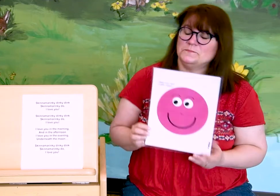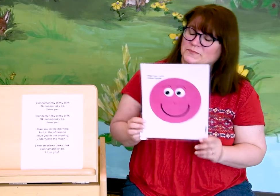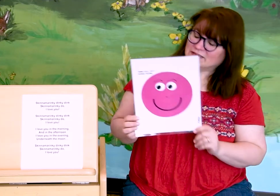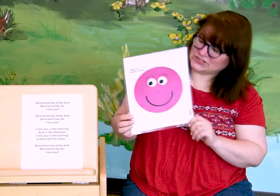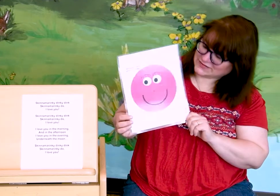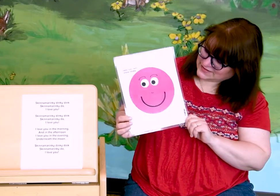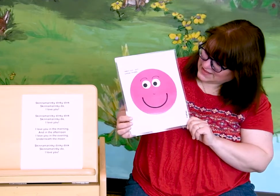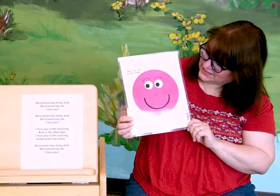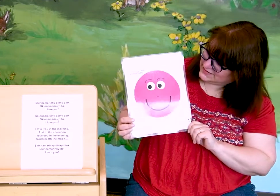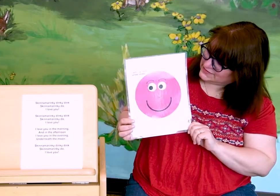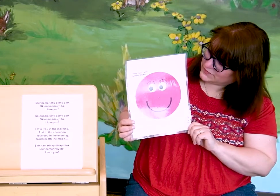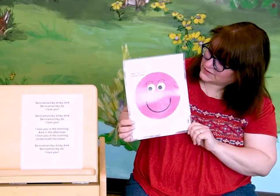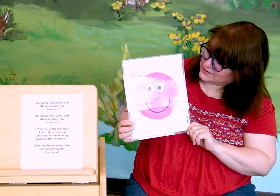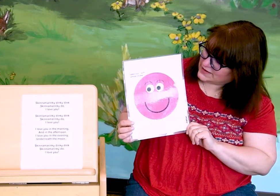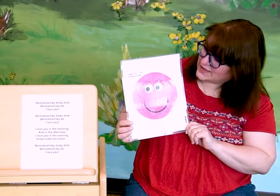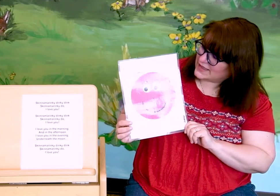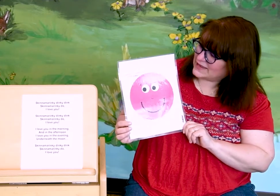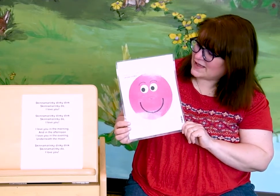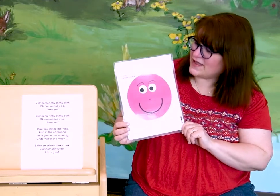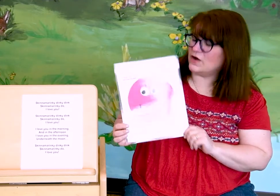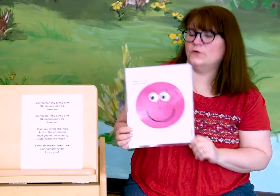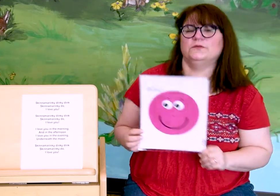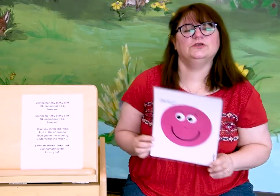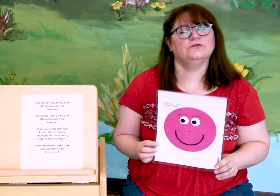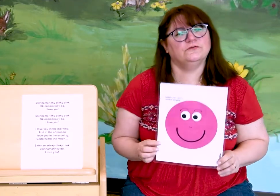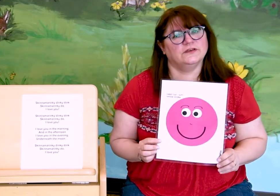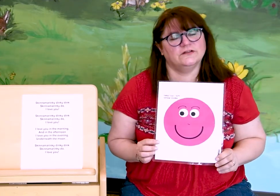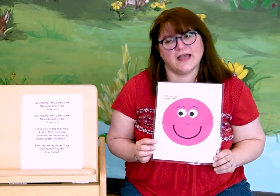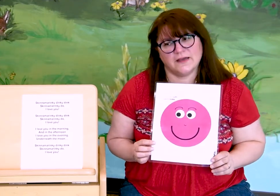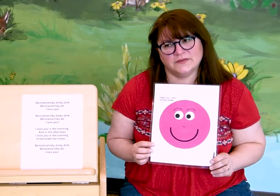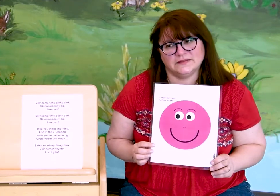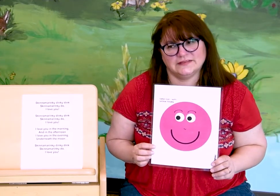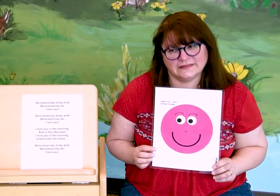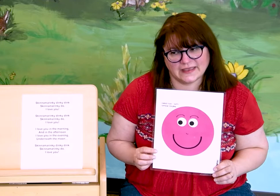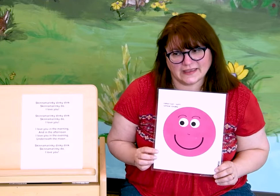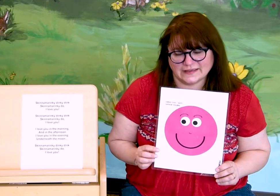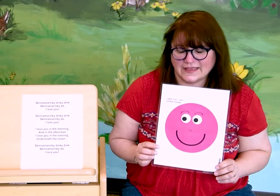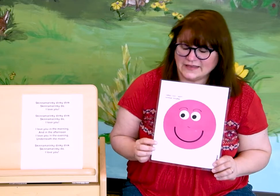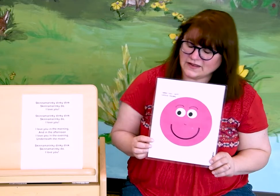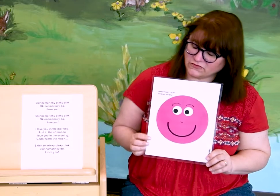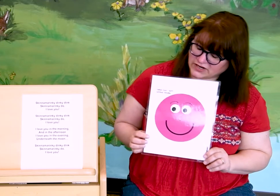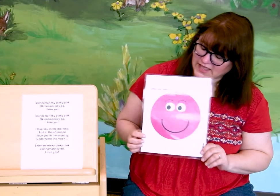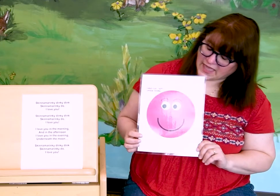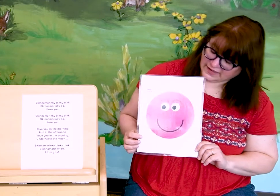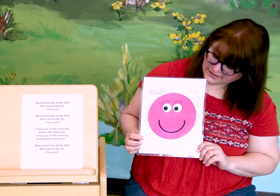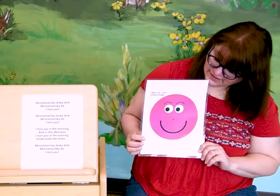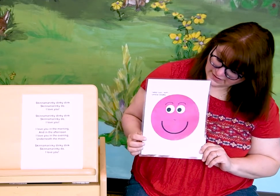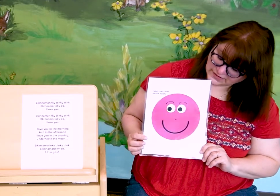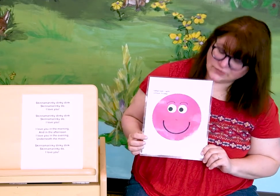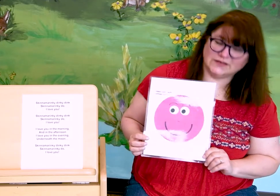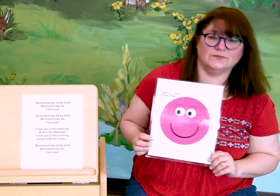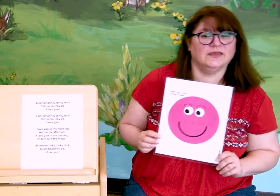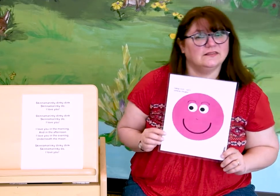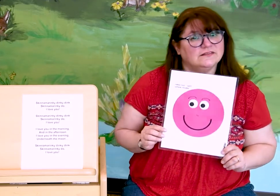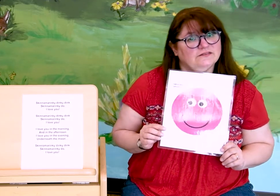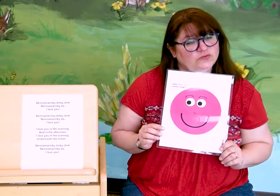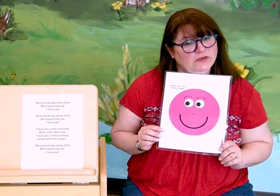Just like this one. And I hope you feel happy today. And every day you get to make this sweet,